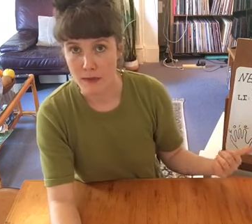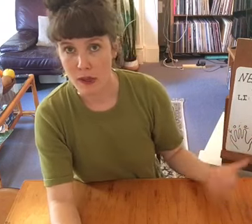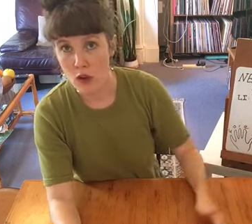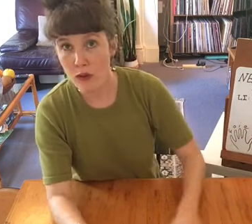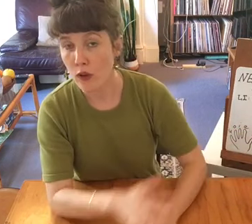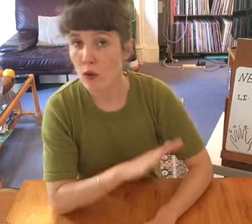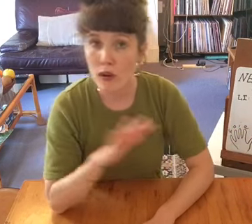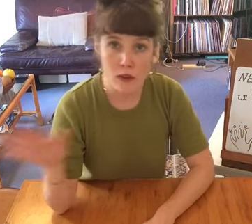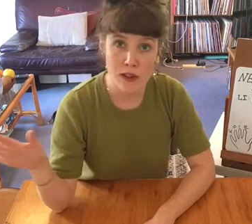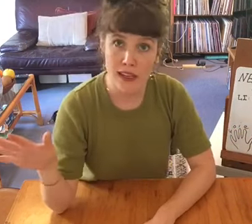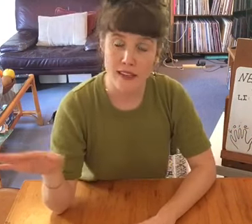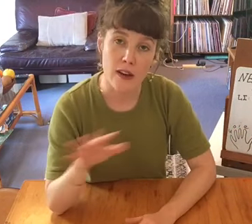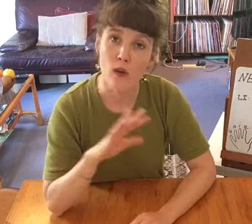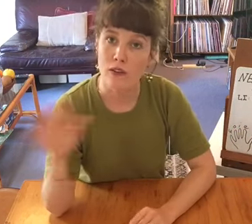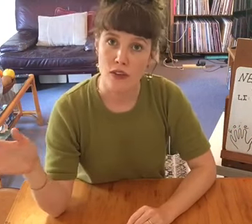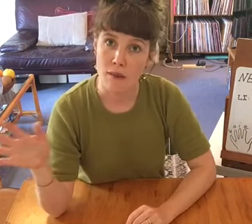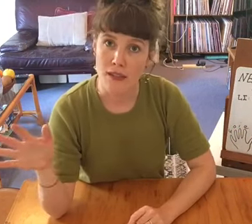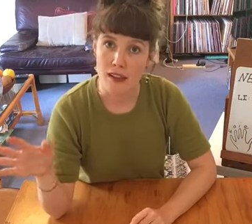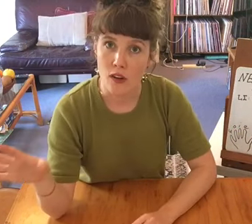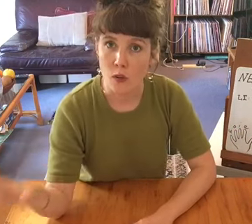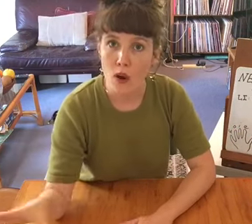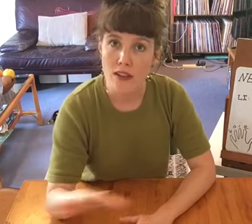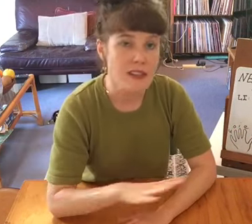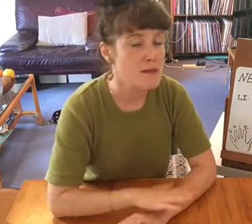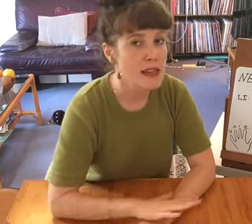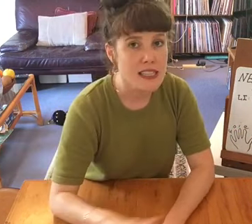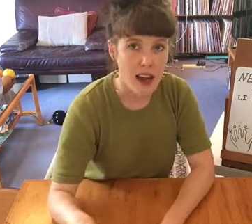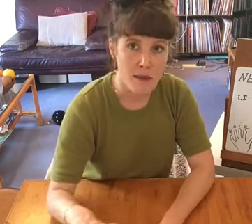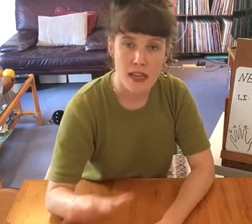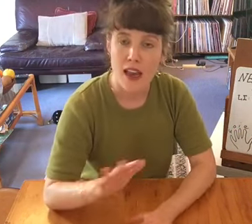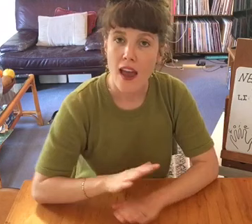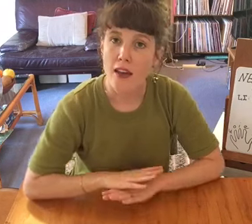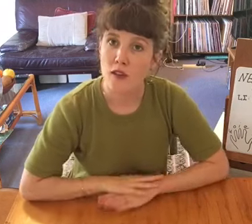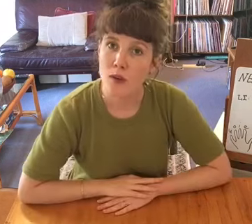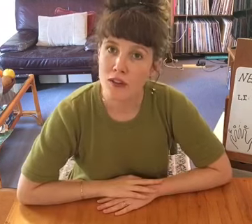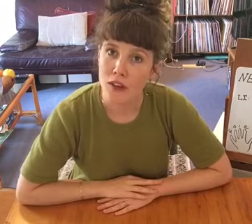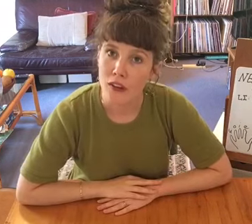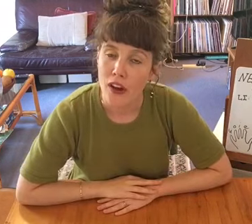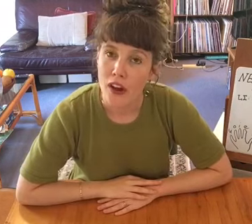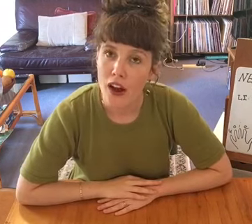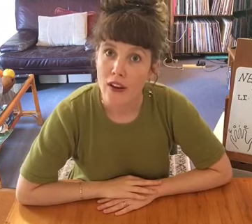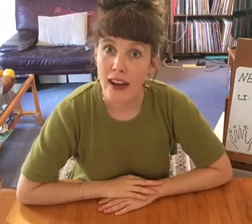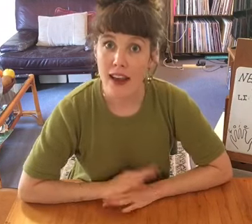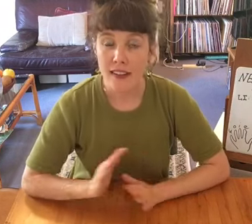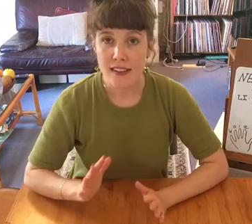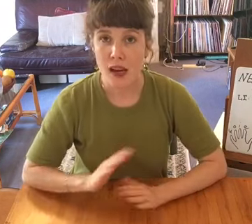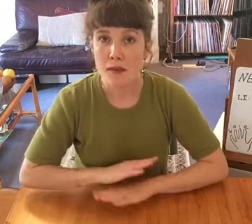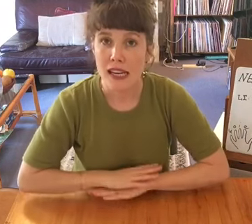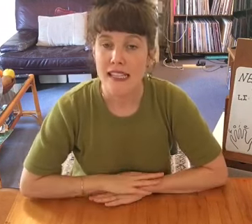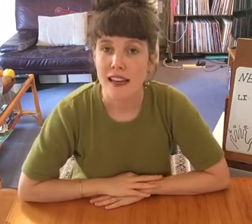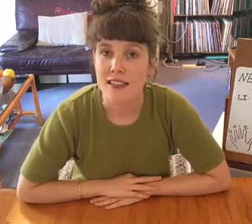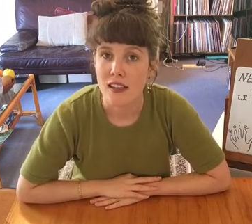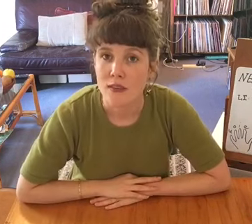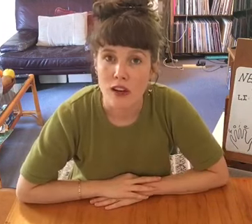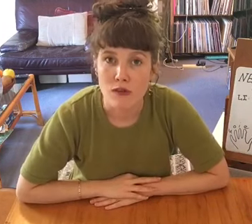you've learned all of your letters and all of your numbers, and you can watch this as many times as you want to. Okay, I think it's time to end our lesson. You've done really